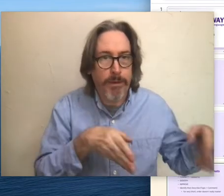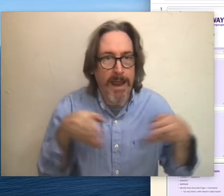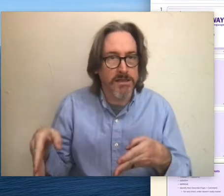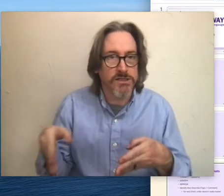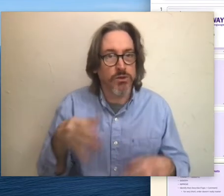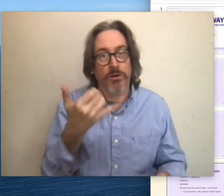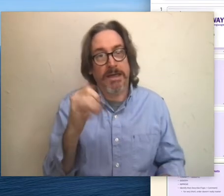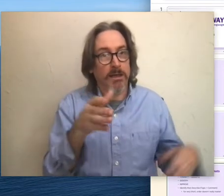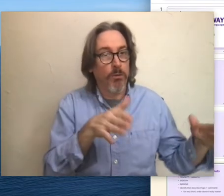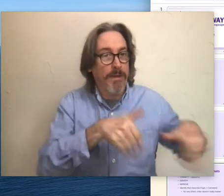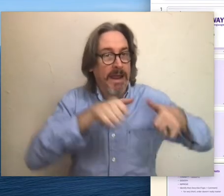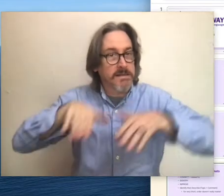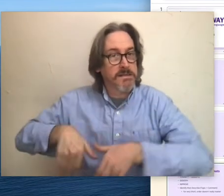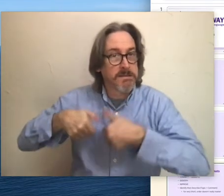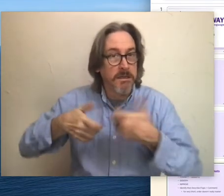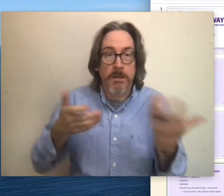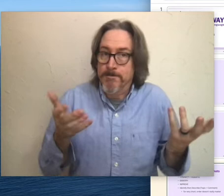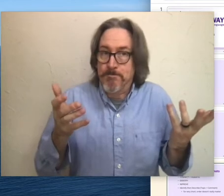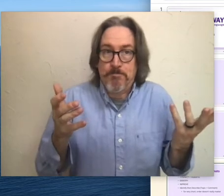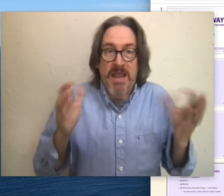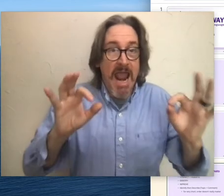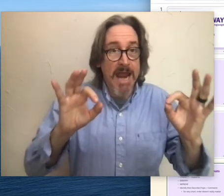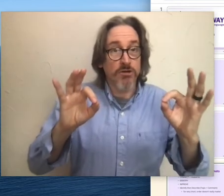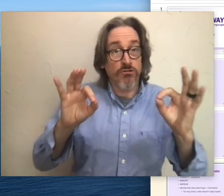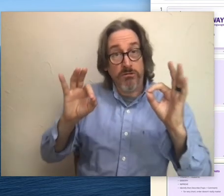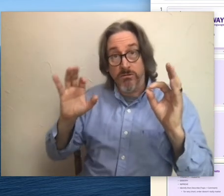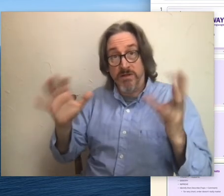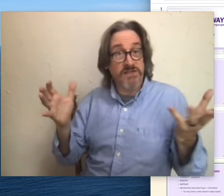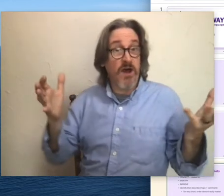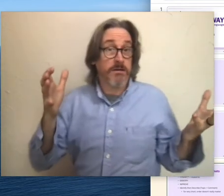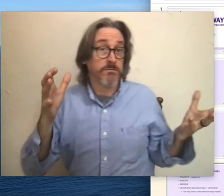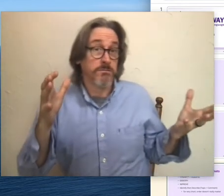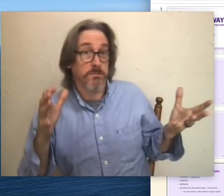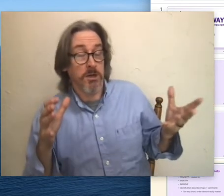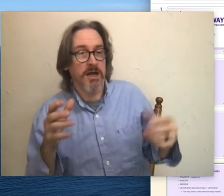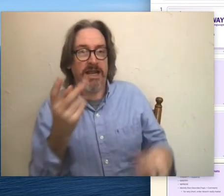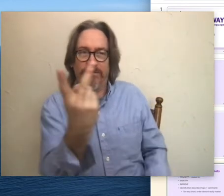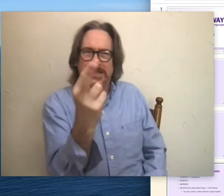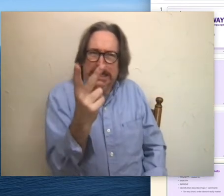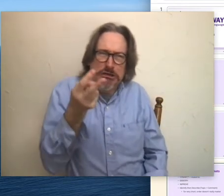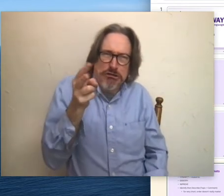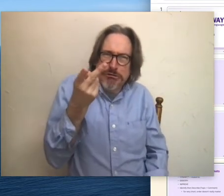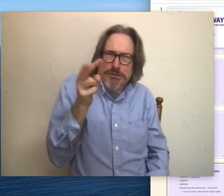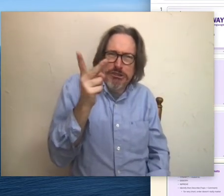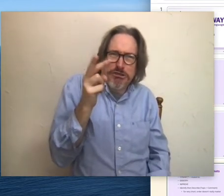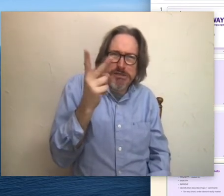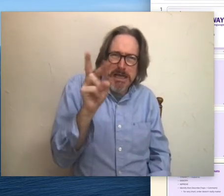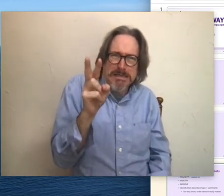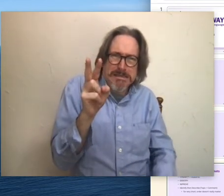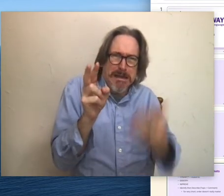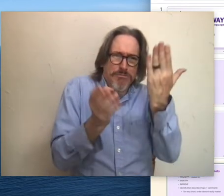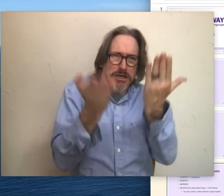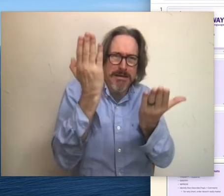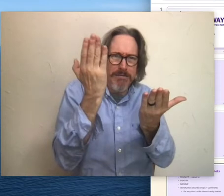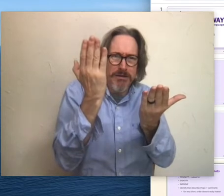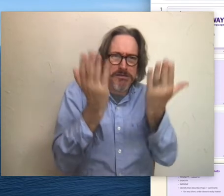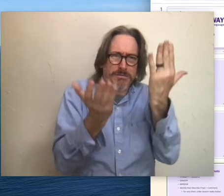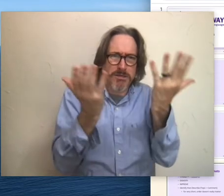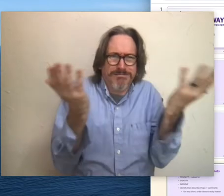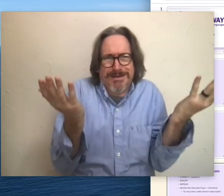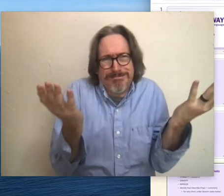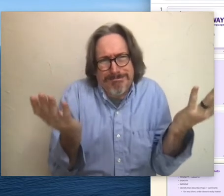yellow pants or yellow pants, and that's fine. If it's like two signs, object and